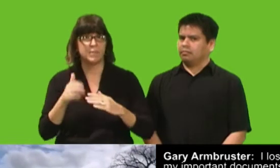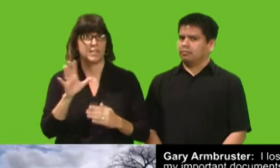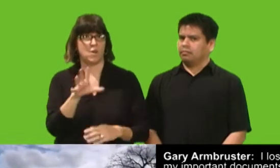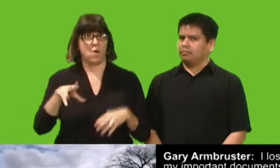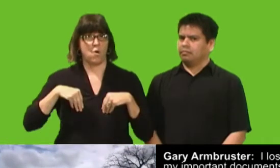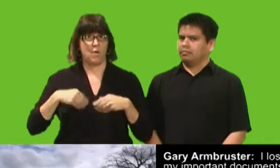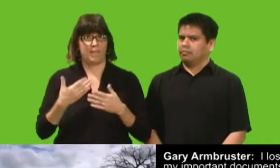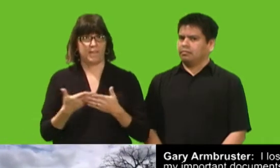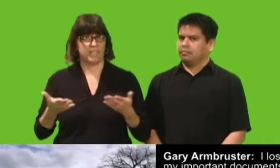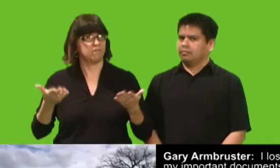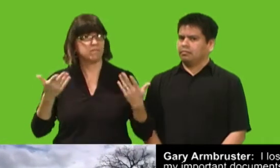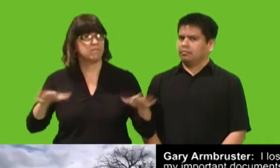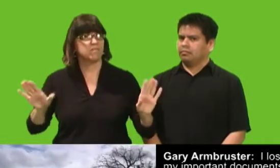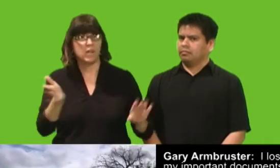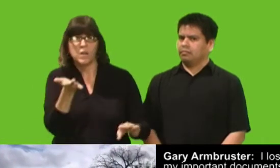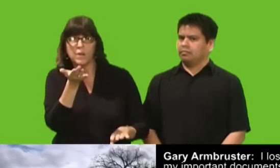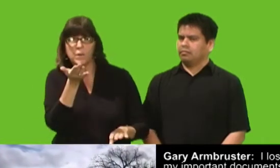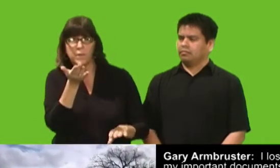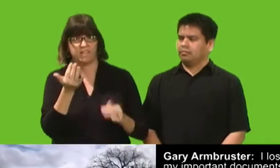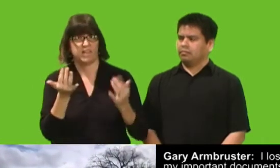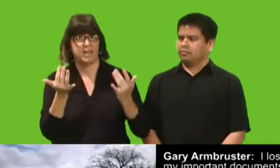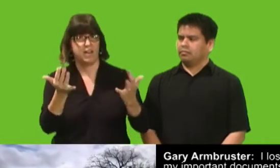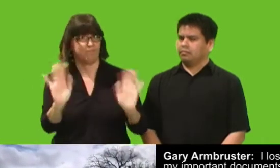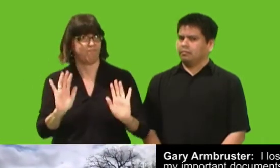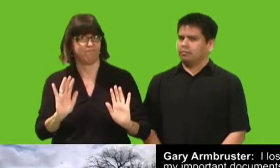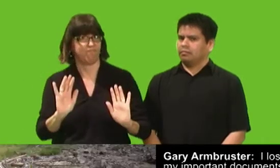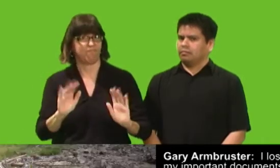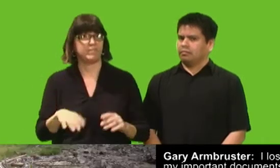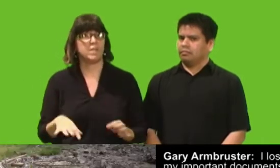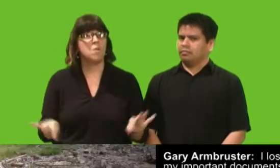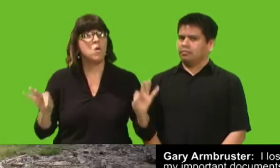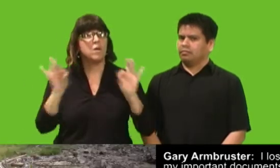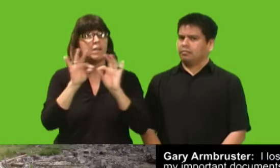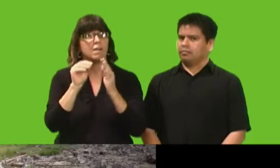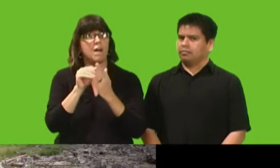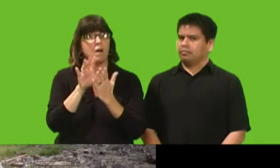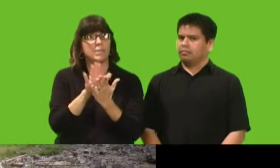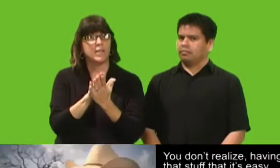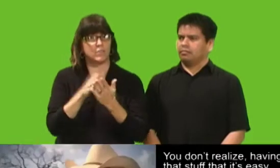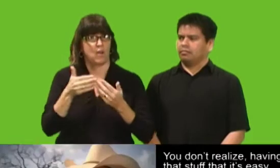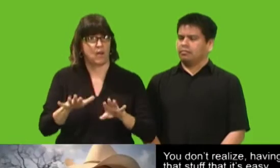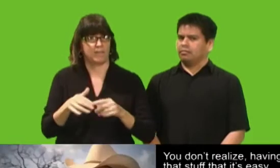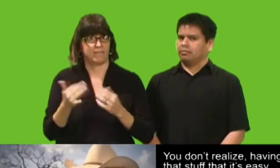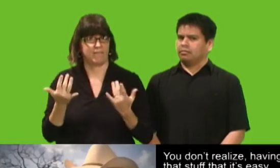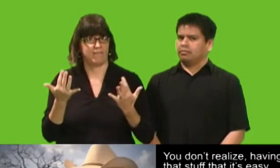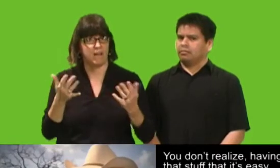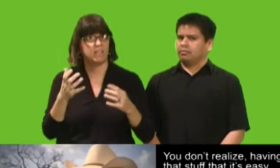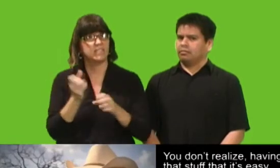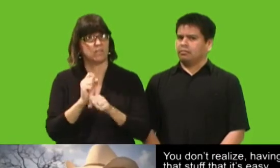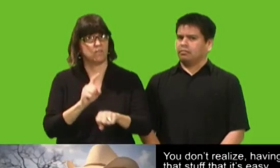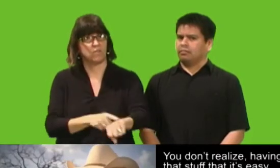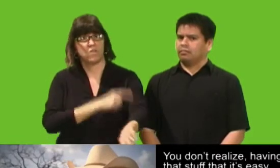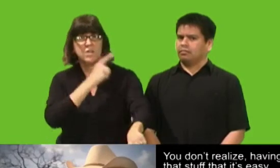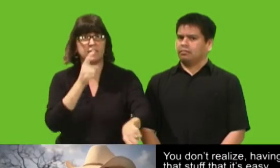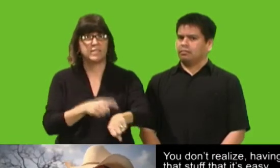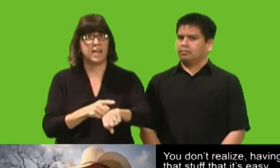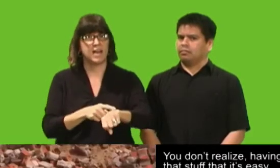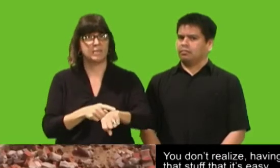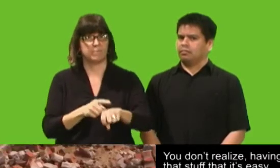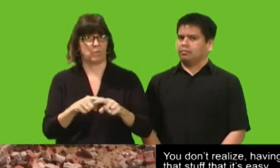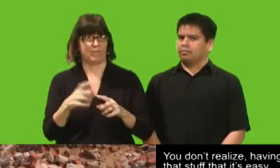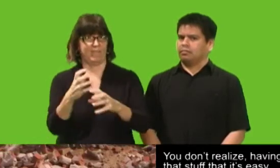And it'll take me forever to replace them all, if I ever get them all replaced. You don't realize having all